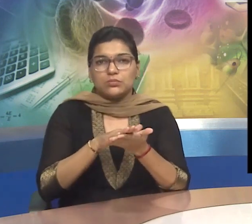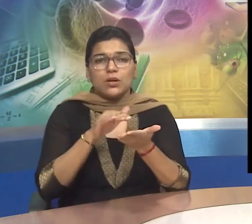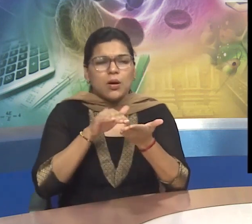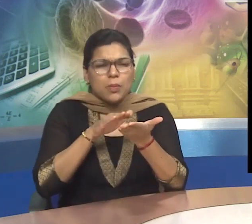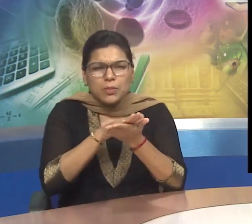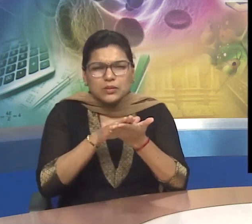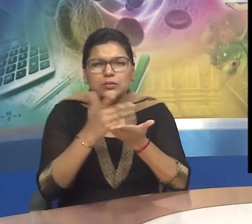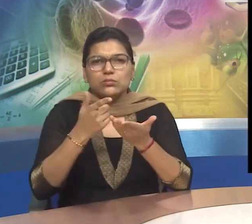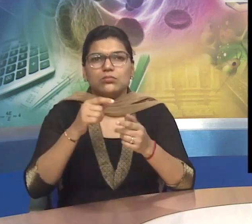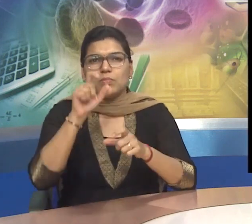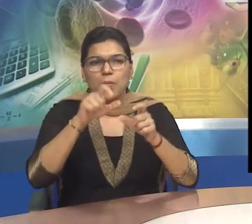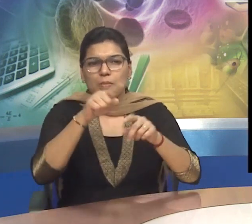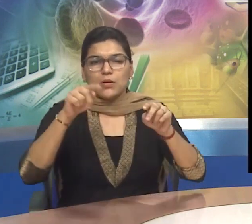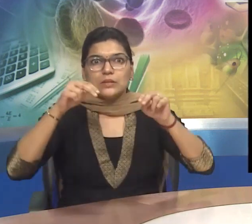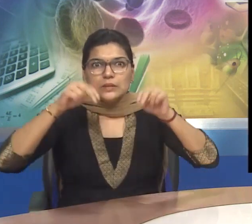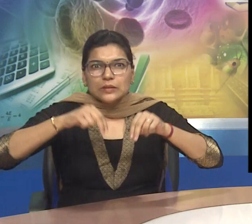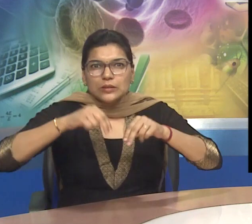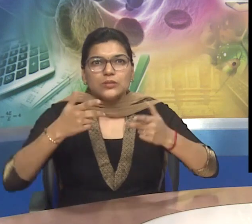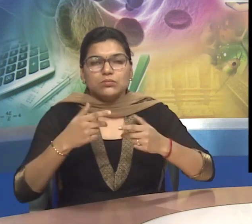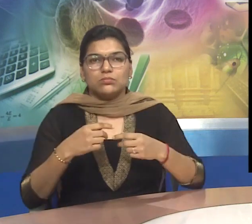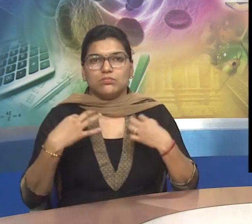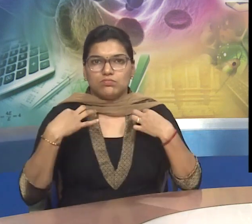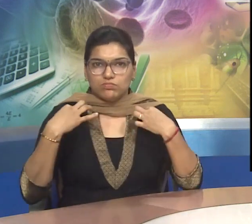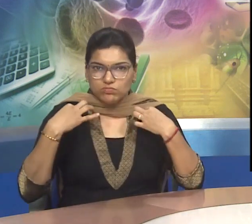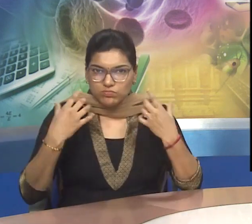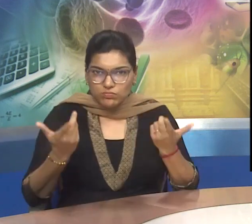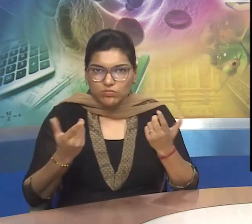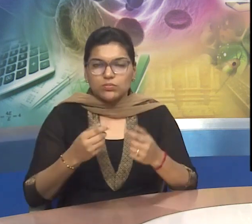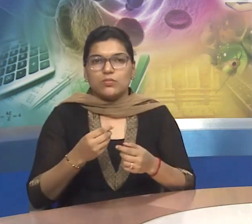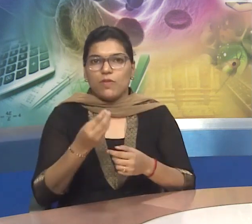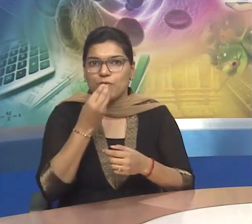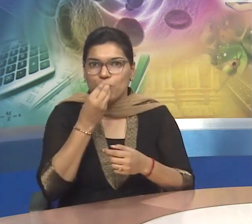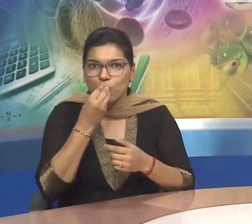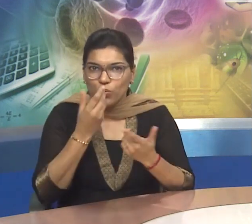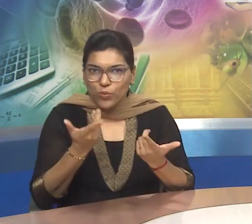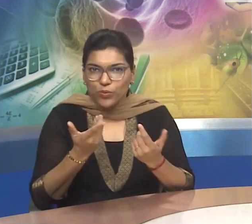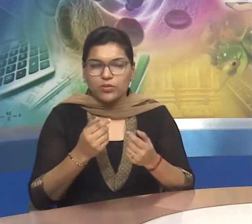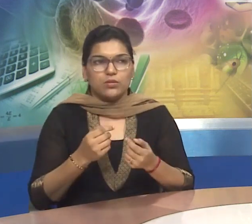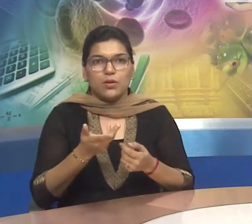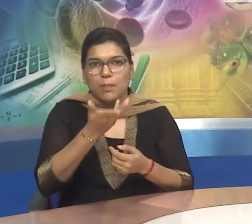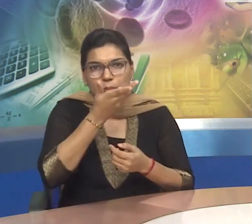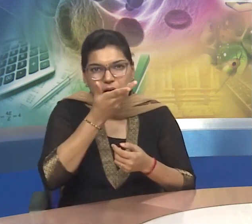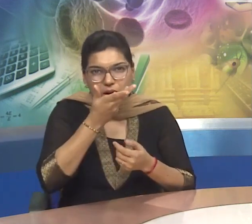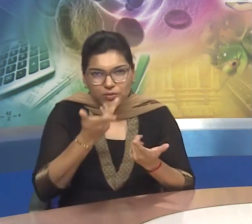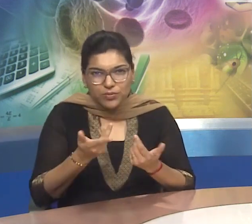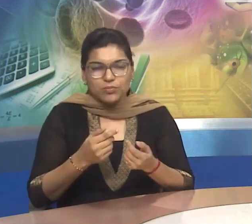These are the basic human rights which are needed for all